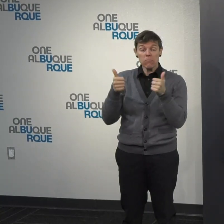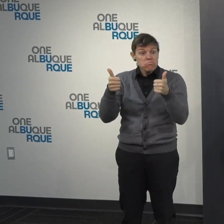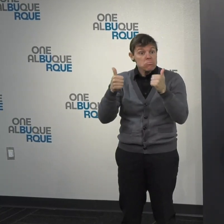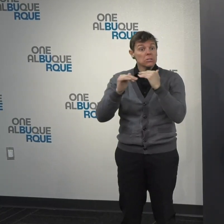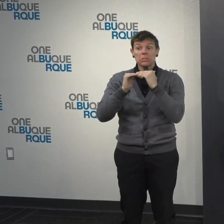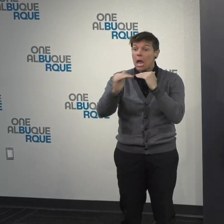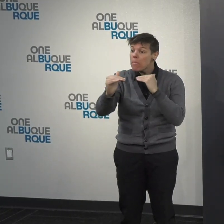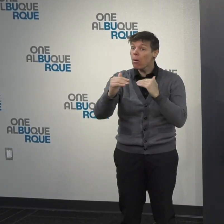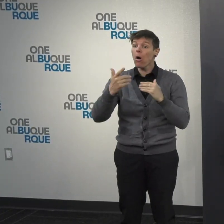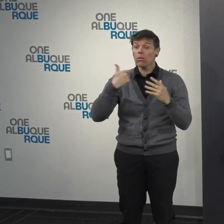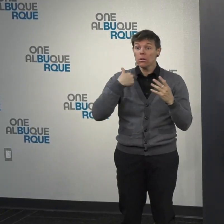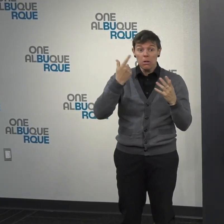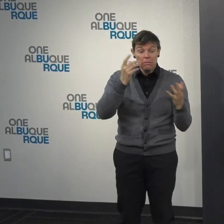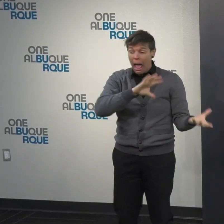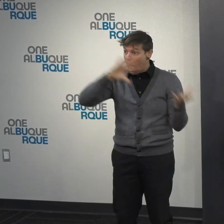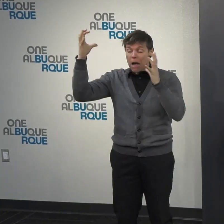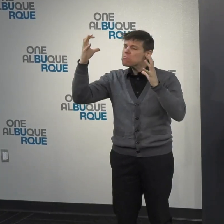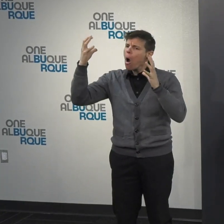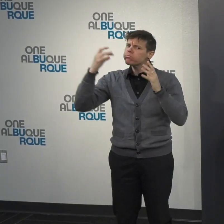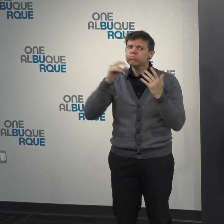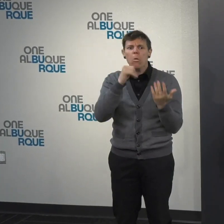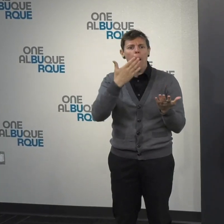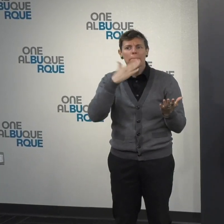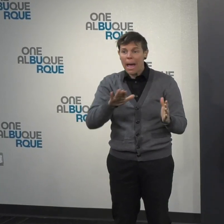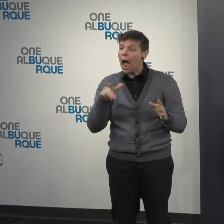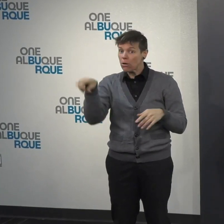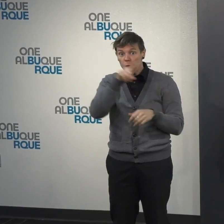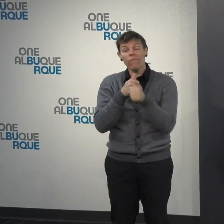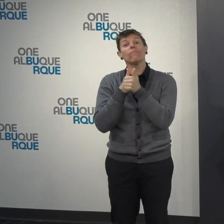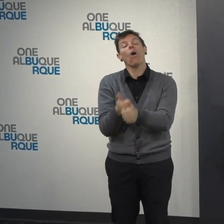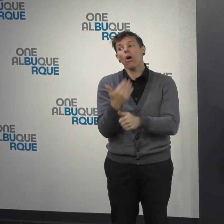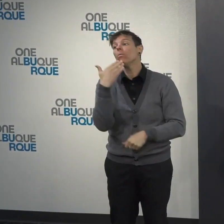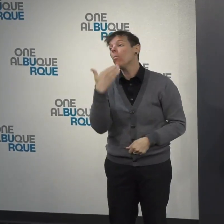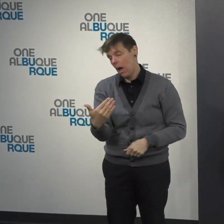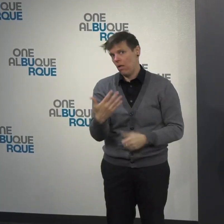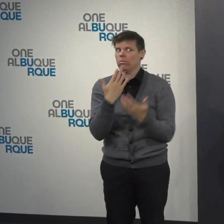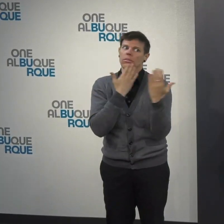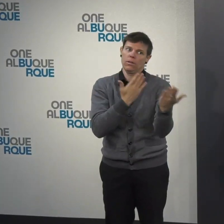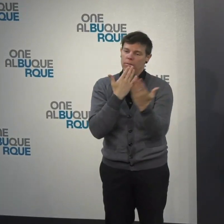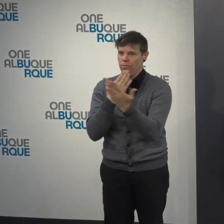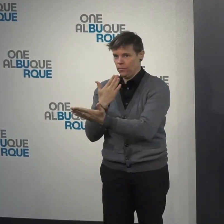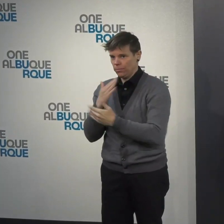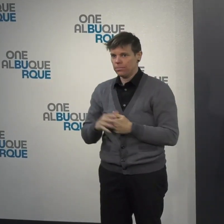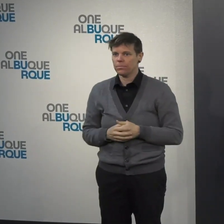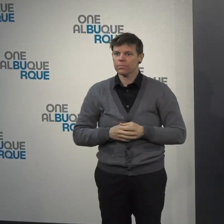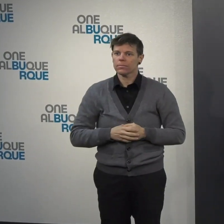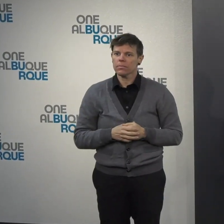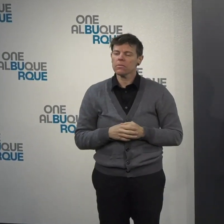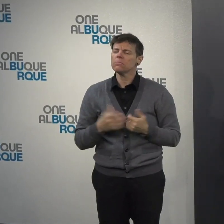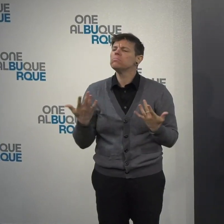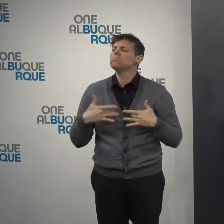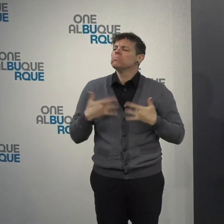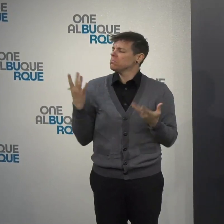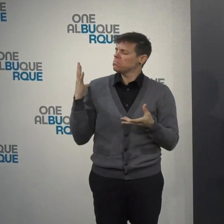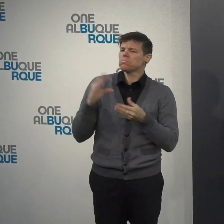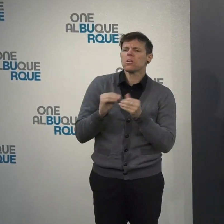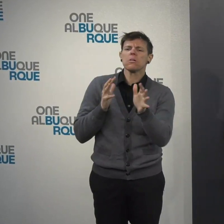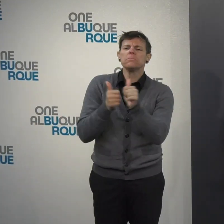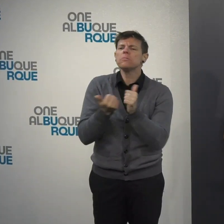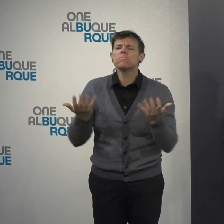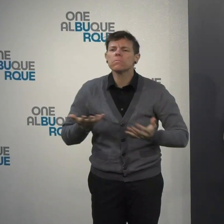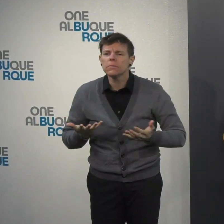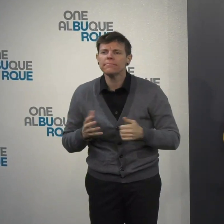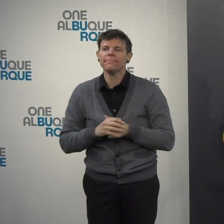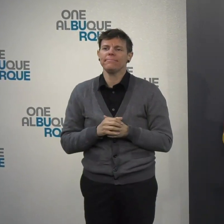thank everyone for that. Now, a couple of announcements from around central New Mexico to share with you. First,